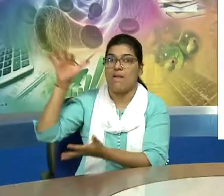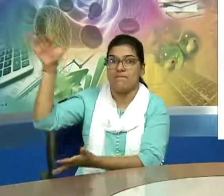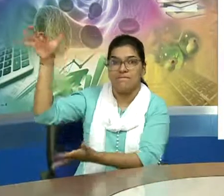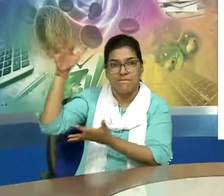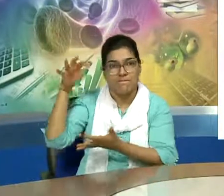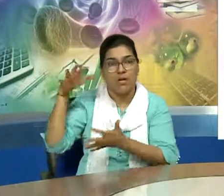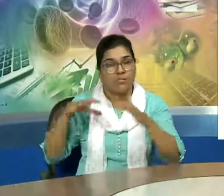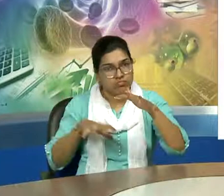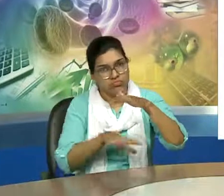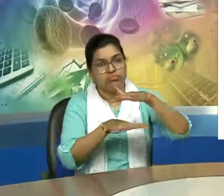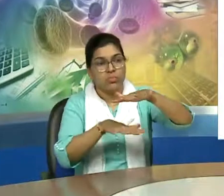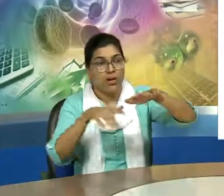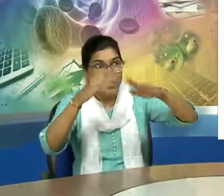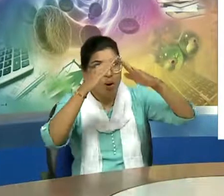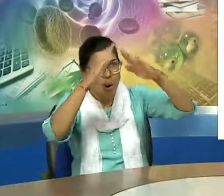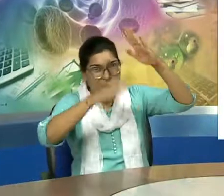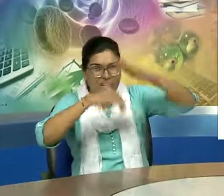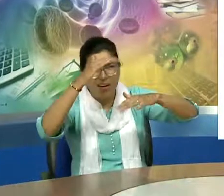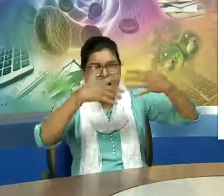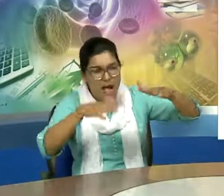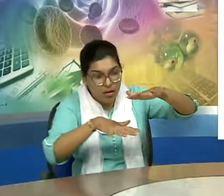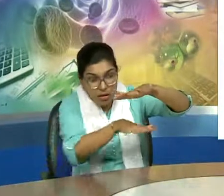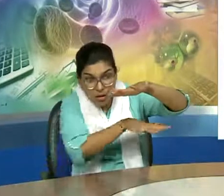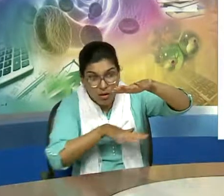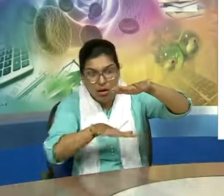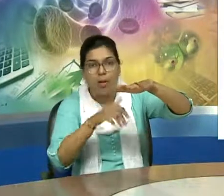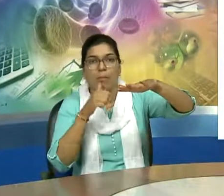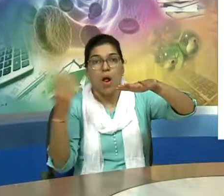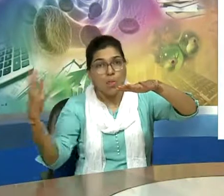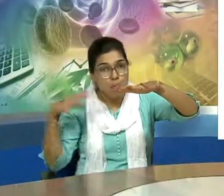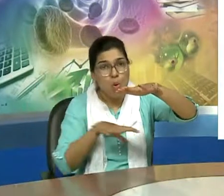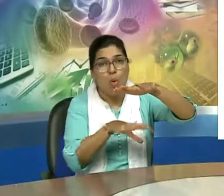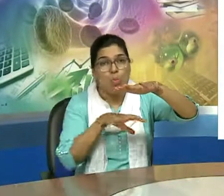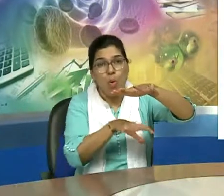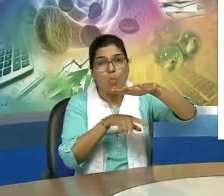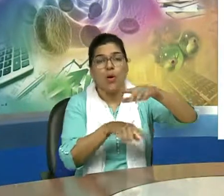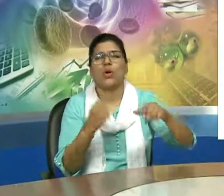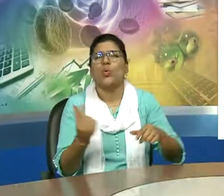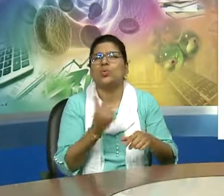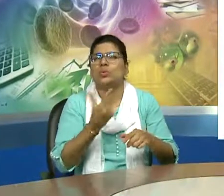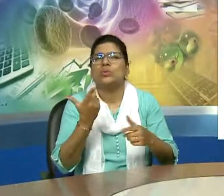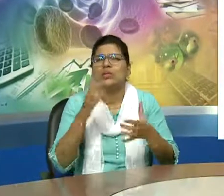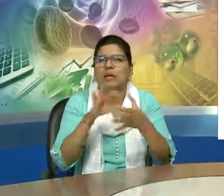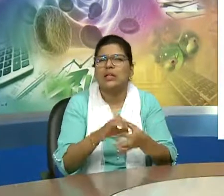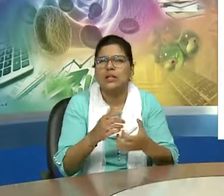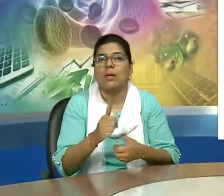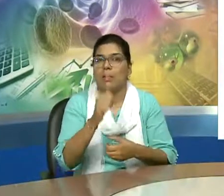And also a water supply system had to be developed to provide water for drinking